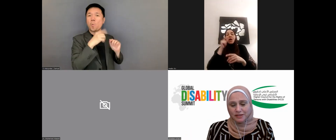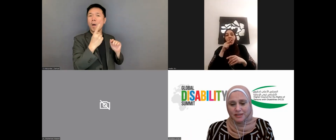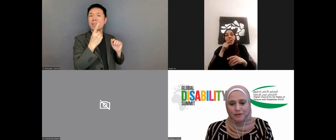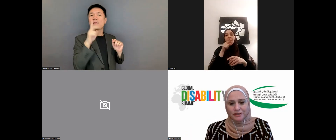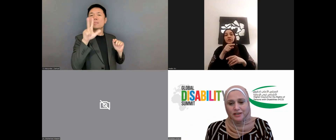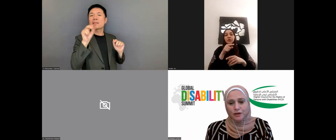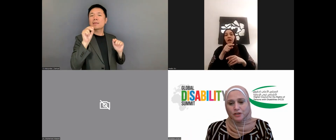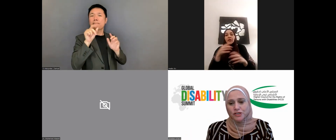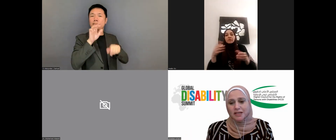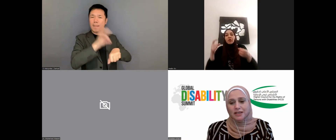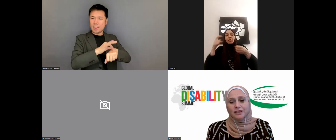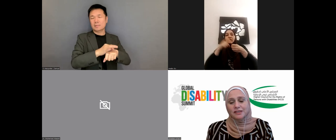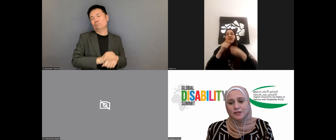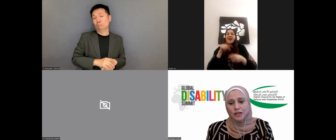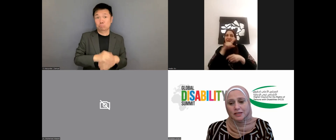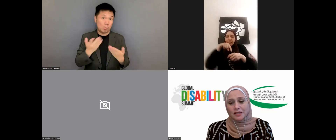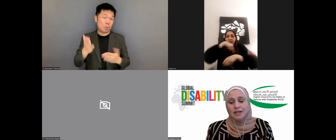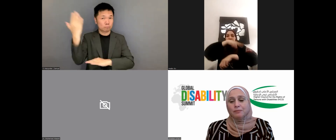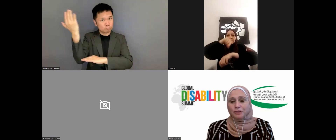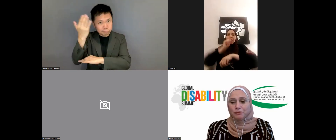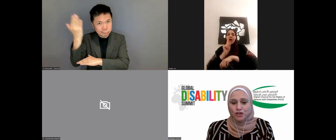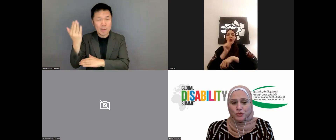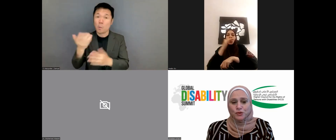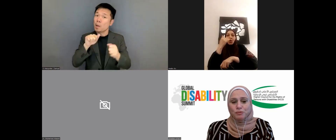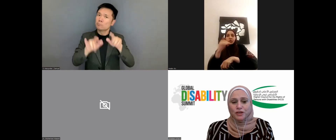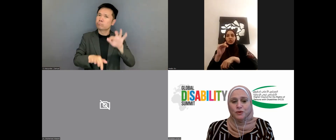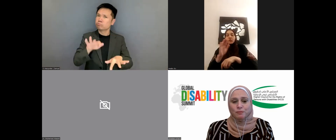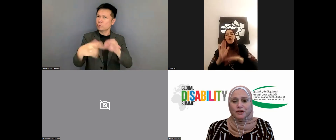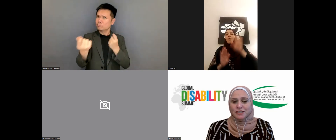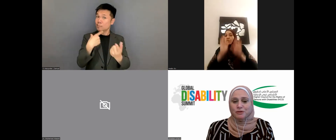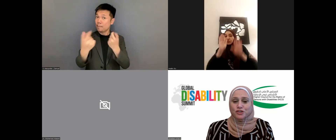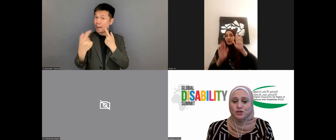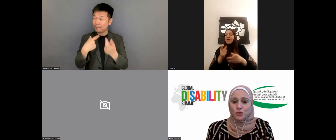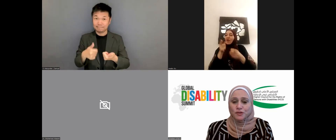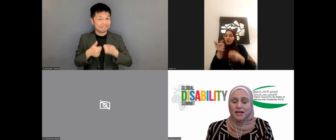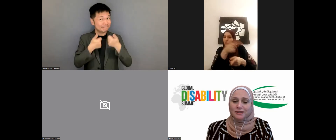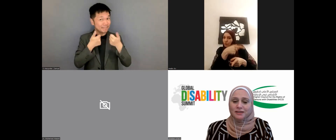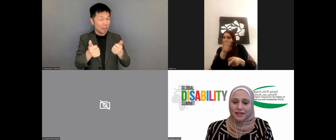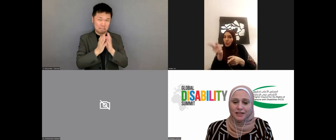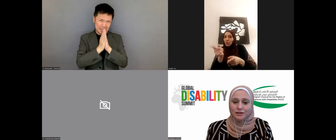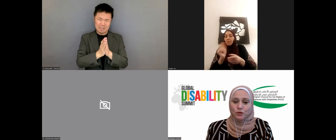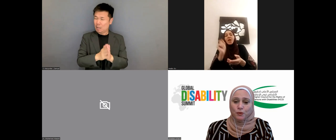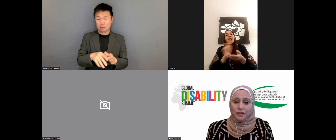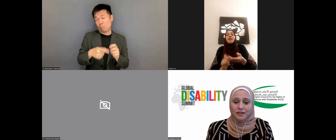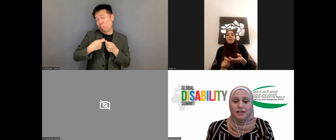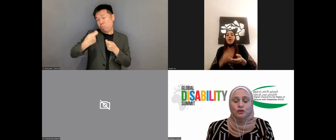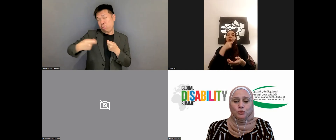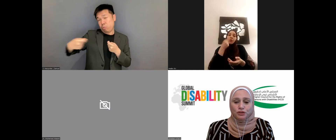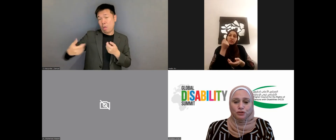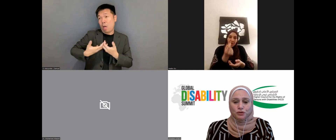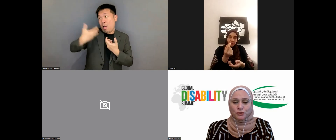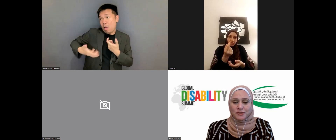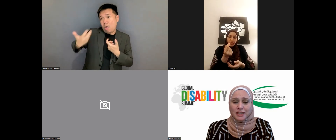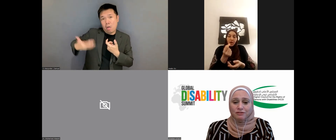actively participate in the questions and answer slots, but make sure to make your participation short and direct to the point.